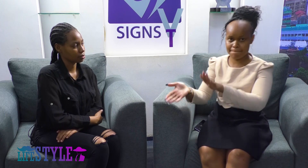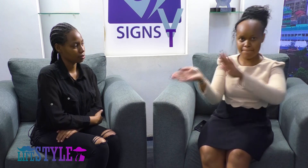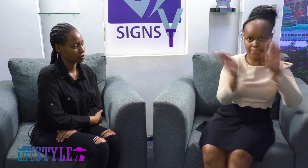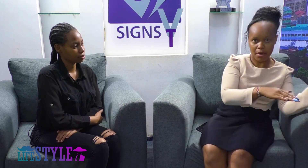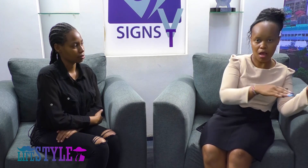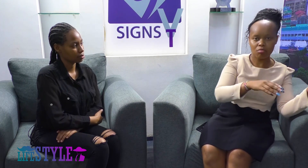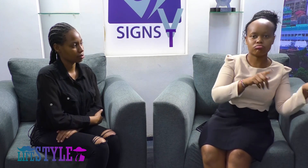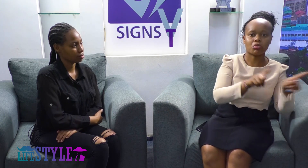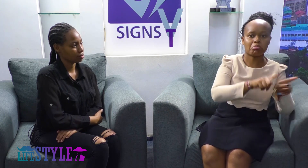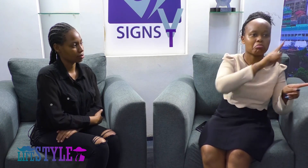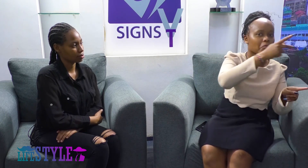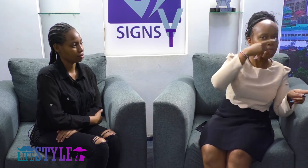the schools were closed,